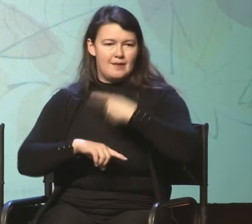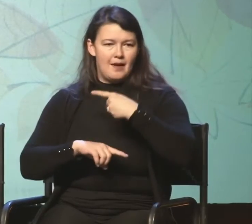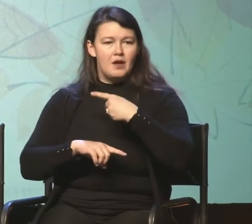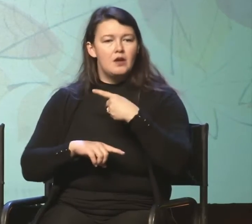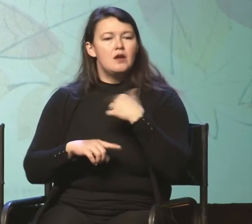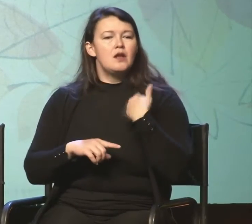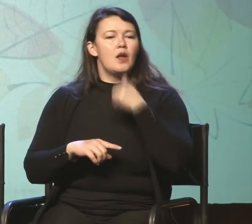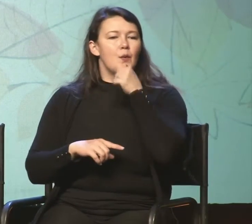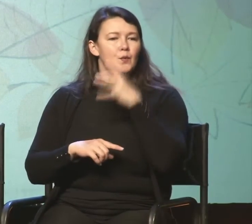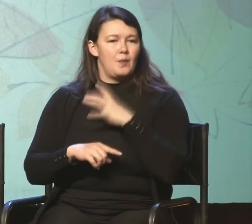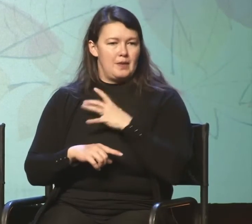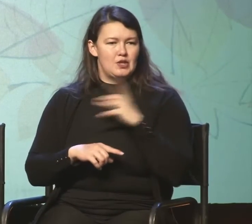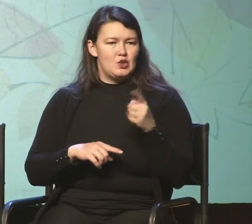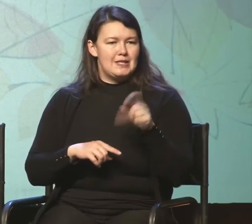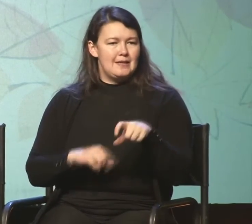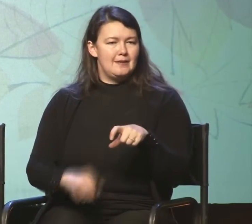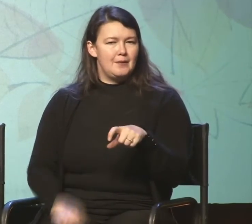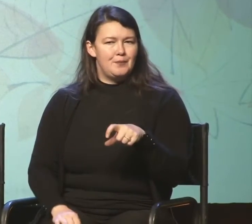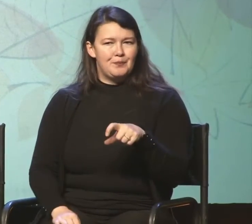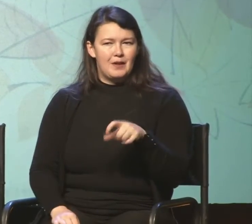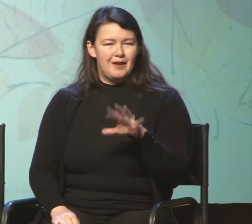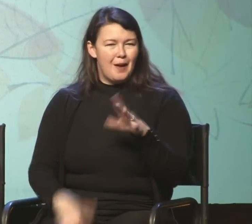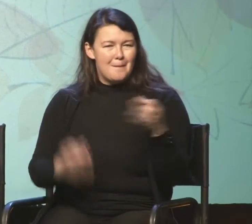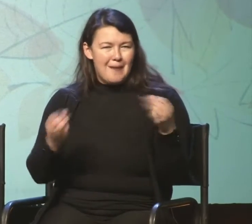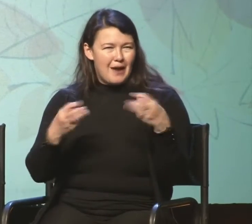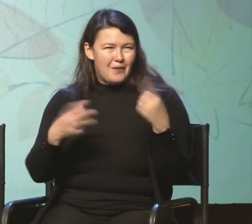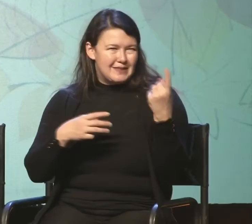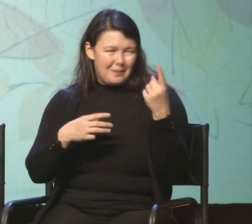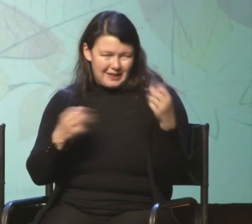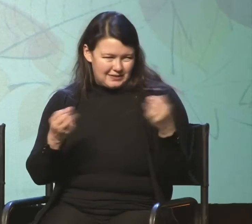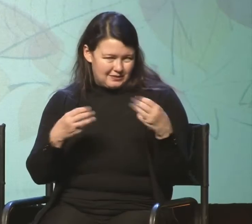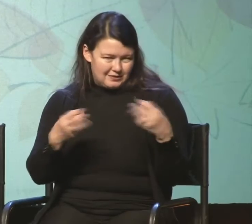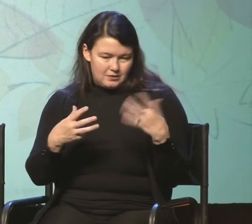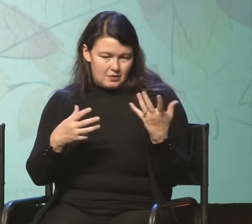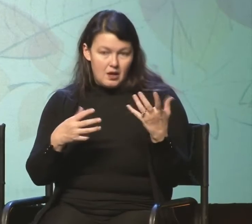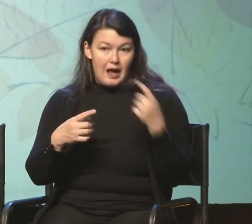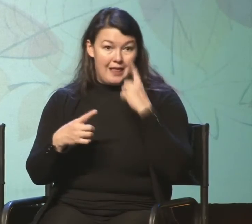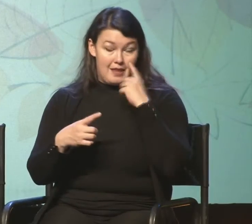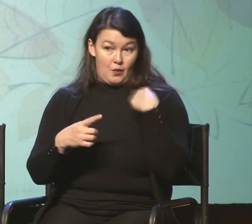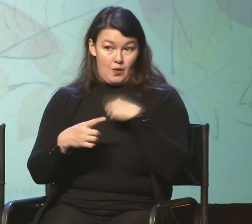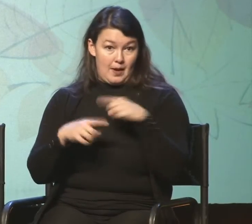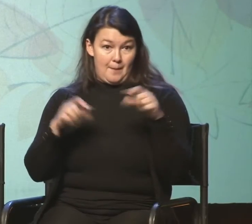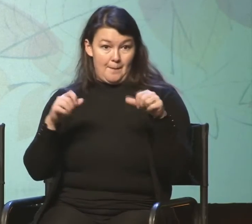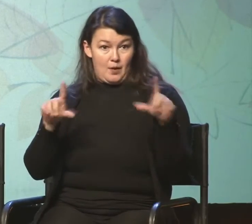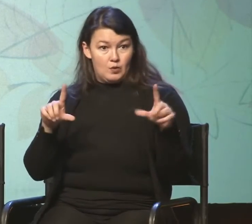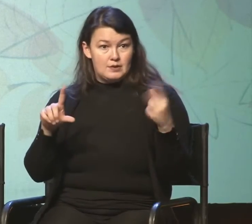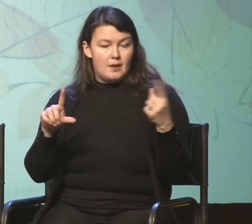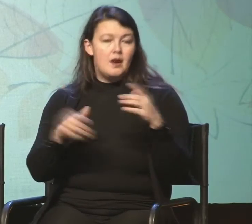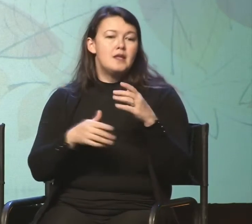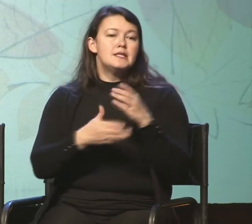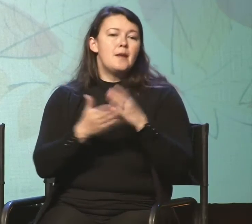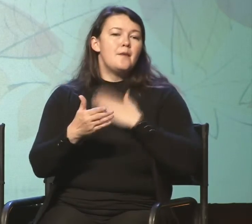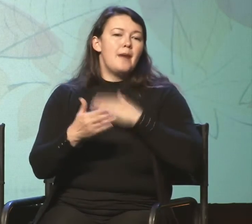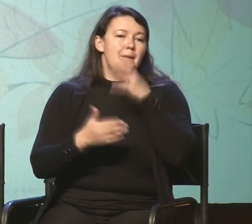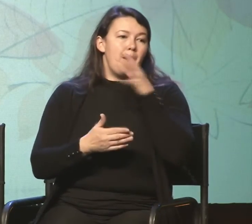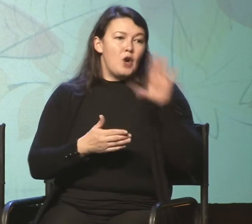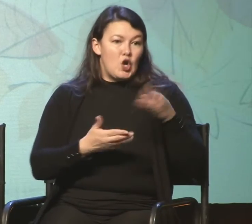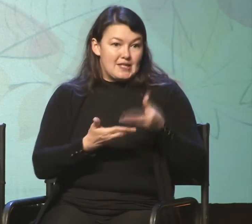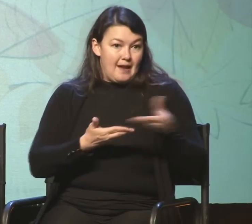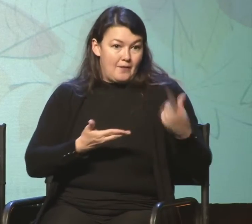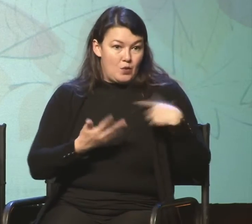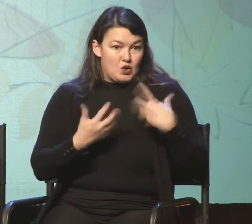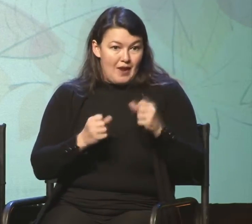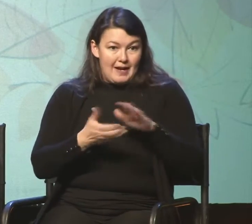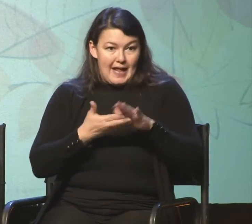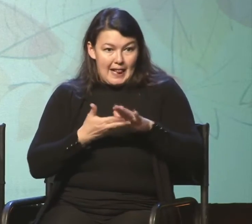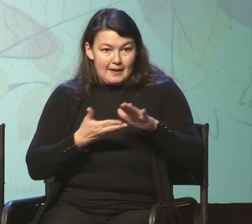young gal who needed a microwave or something. And I think we had posted some of my mom's stuff that we were trying to